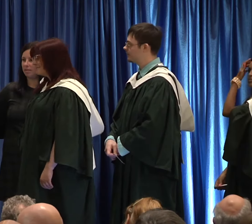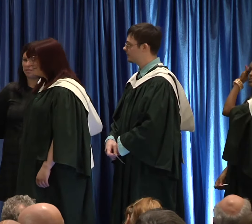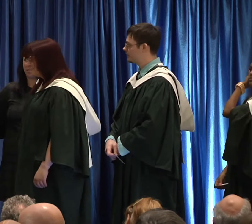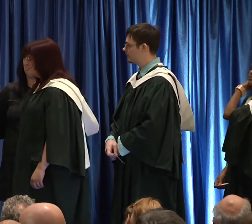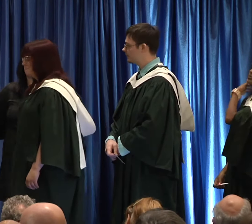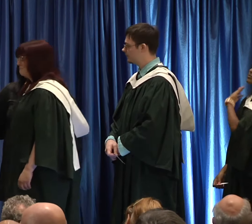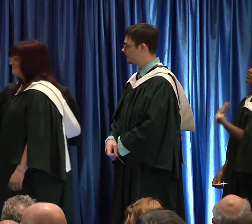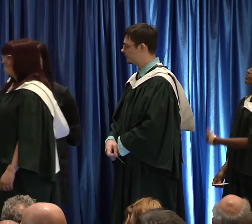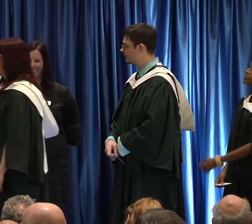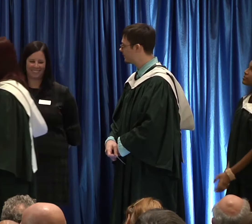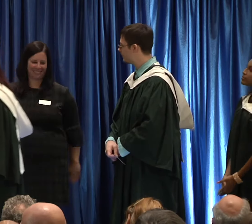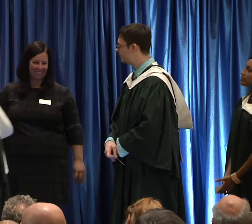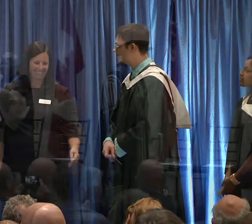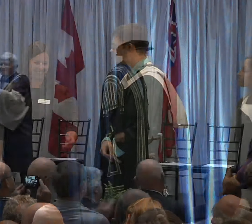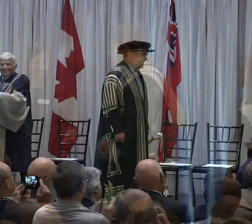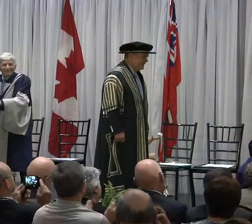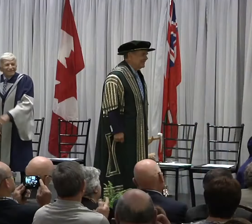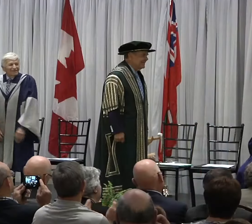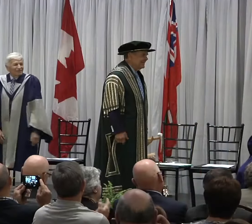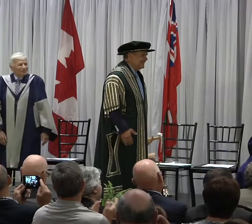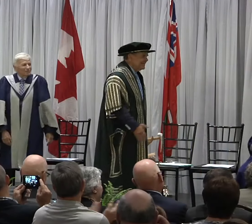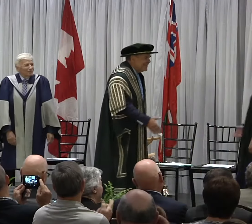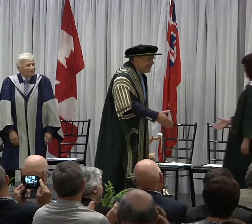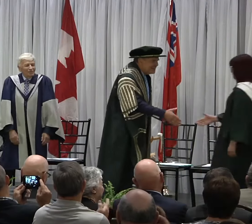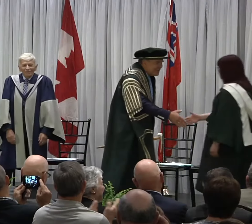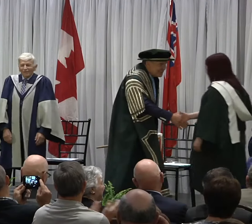Daira Kearney.